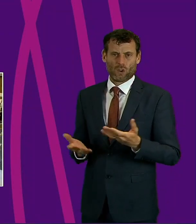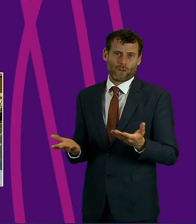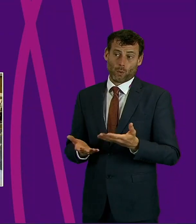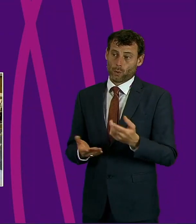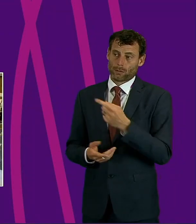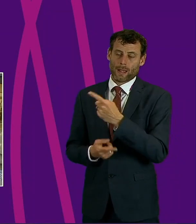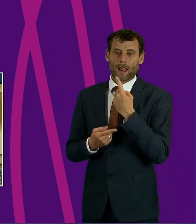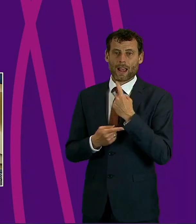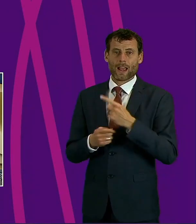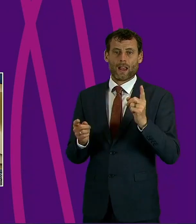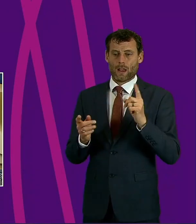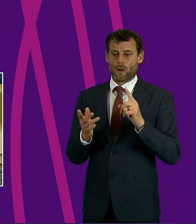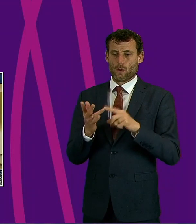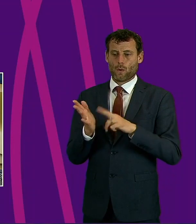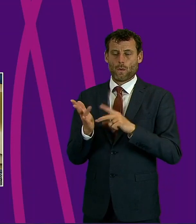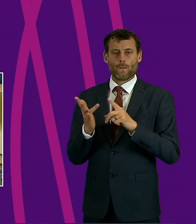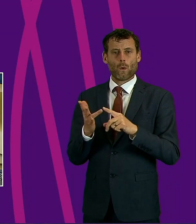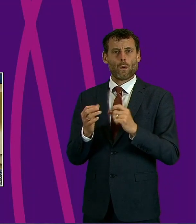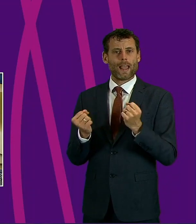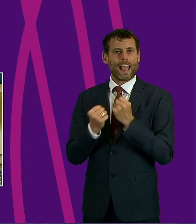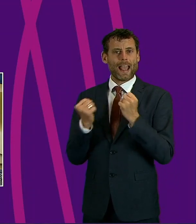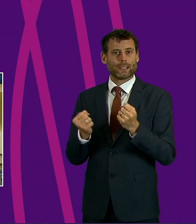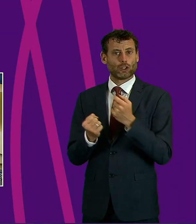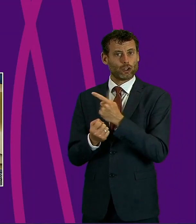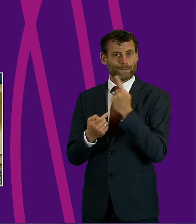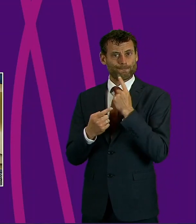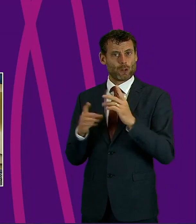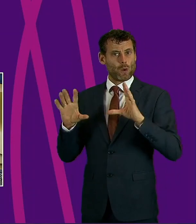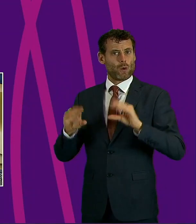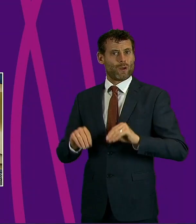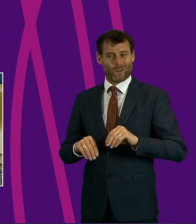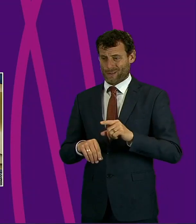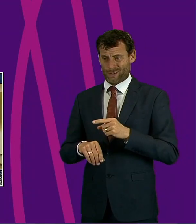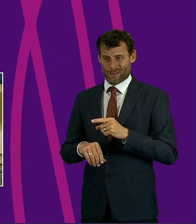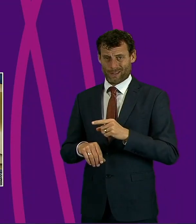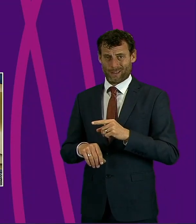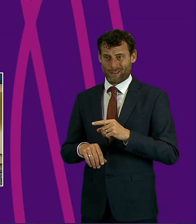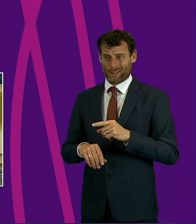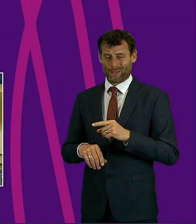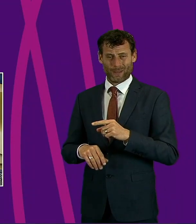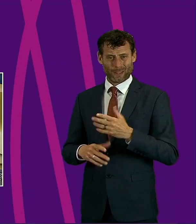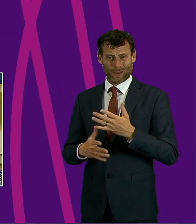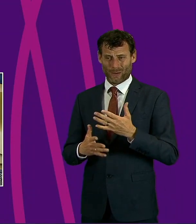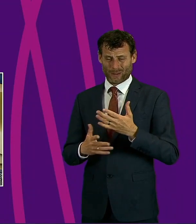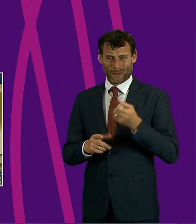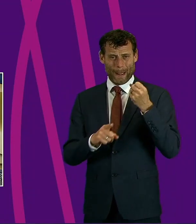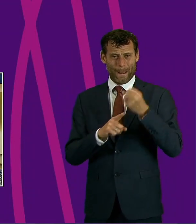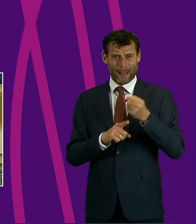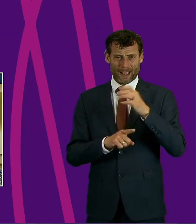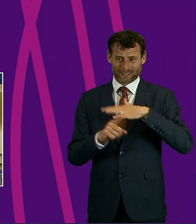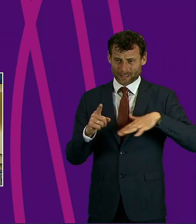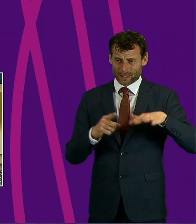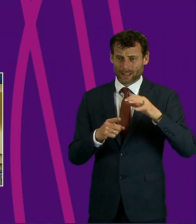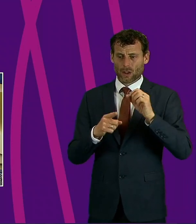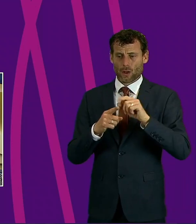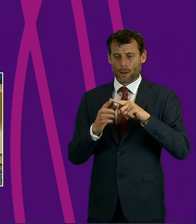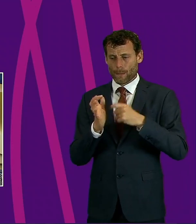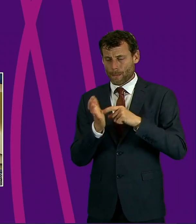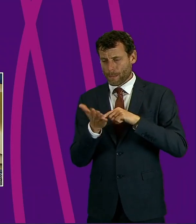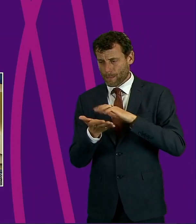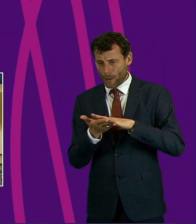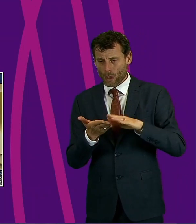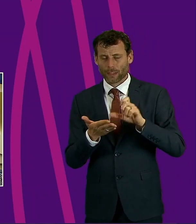announcement from OVO Energy, which has a huge impact in Selkirk, but also has an impact in Perth, for example,